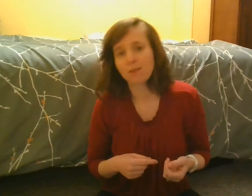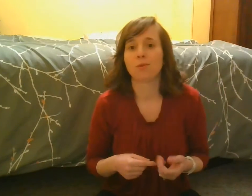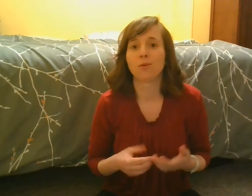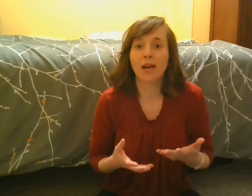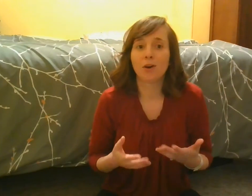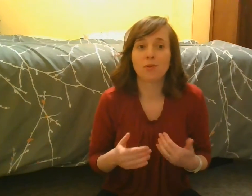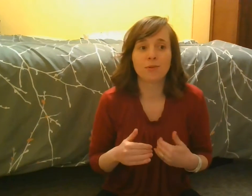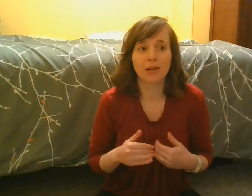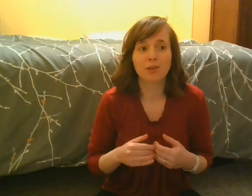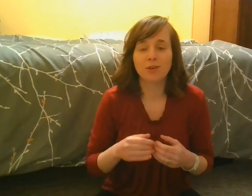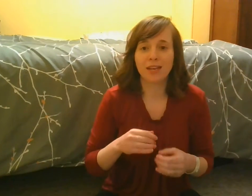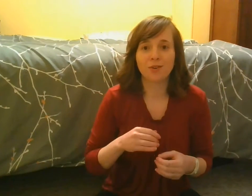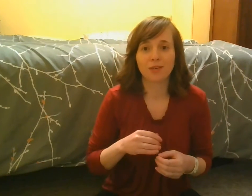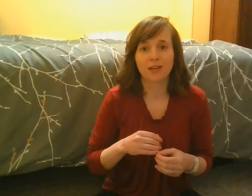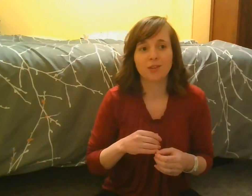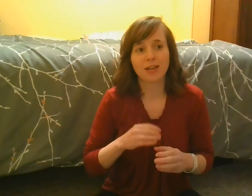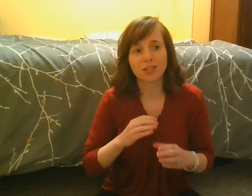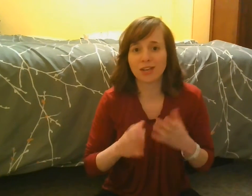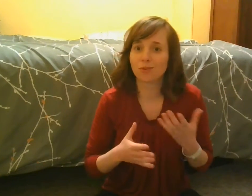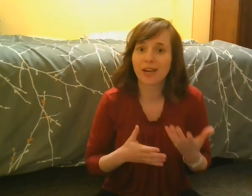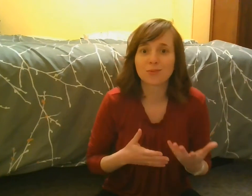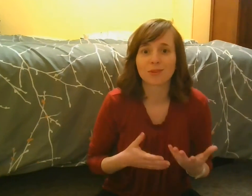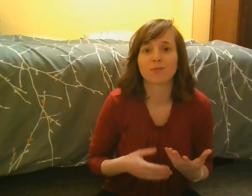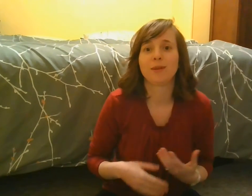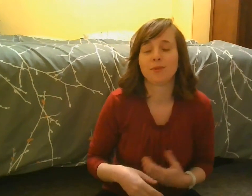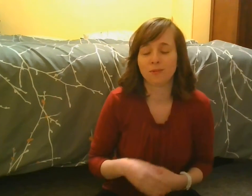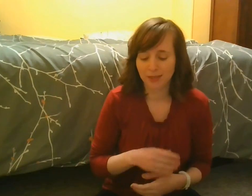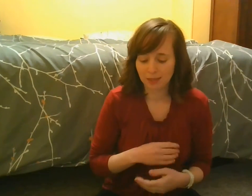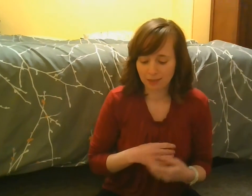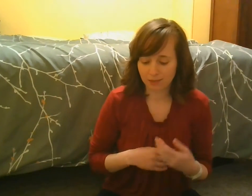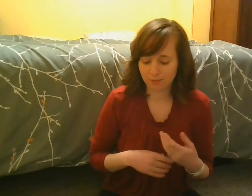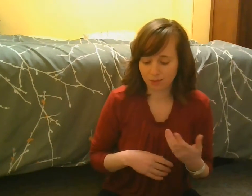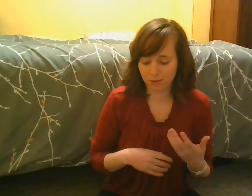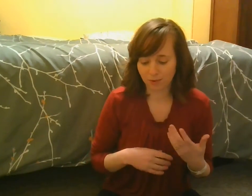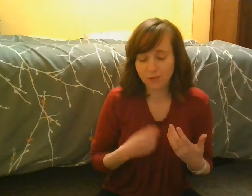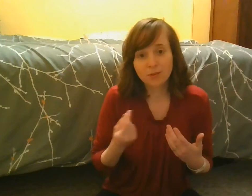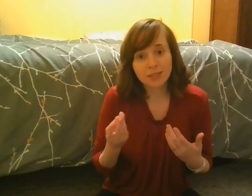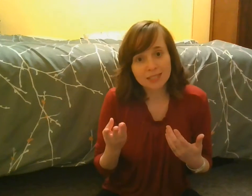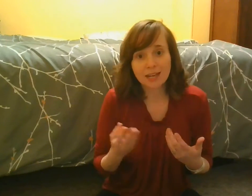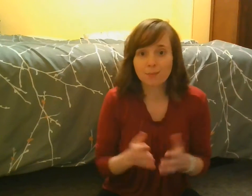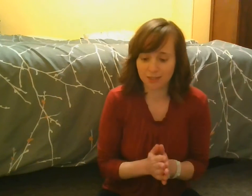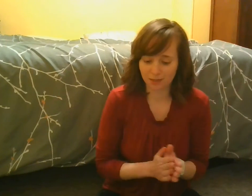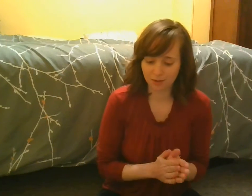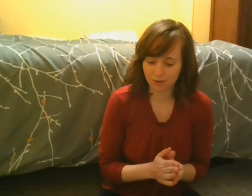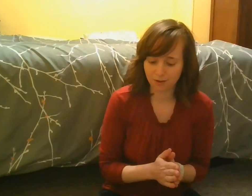or how you actually interact with other people. So a few of these that I put together are,